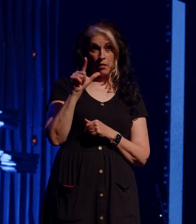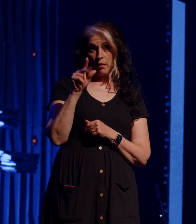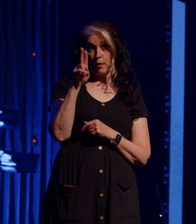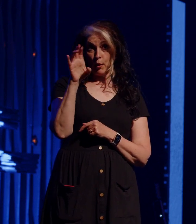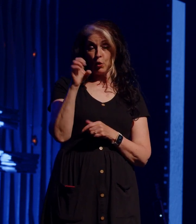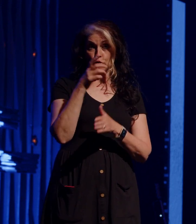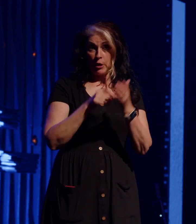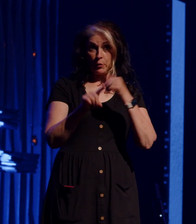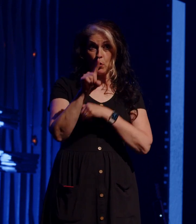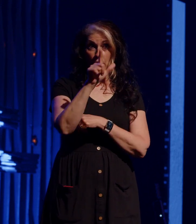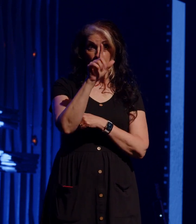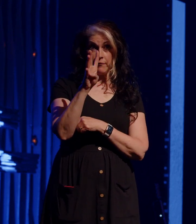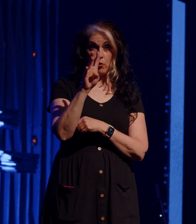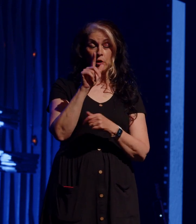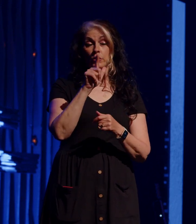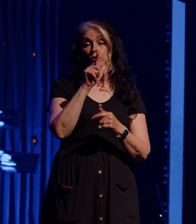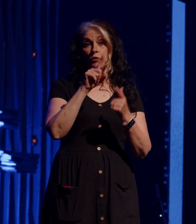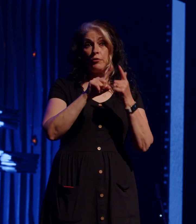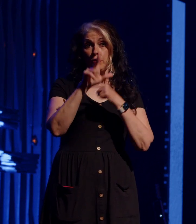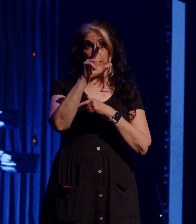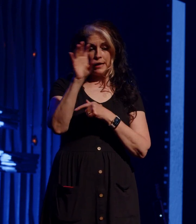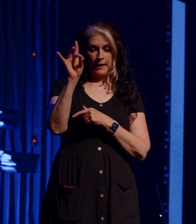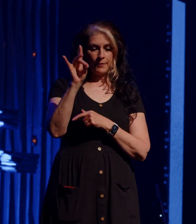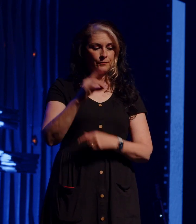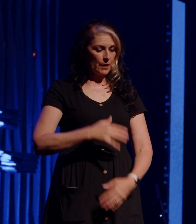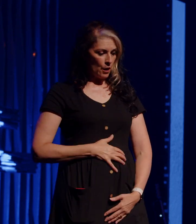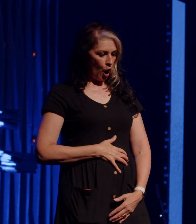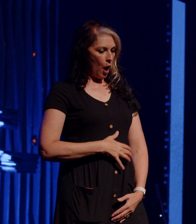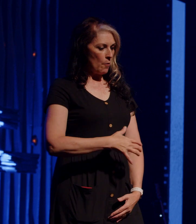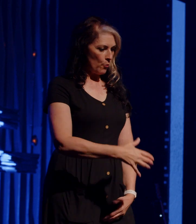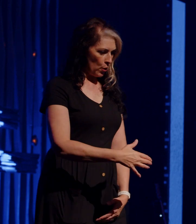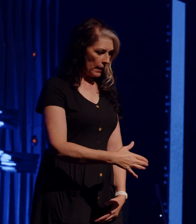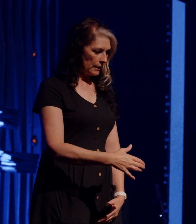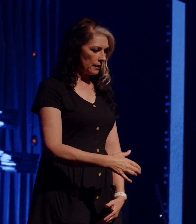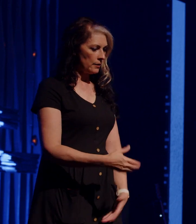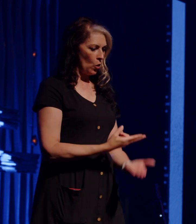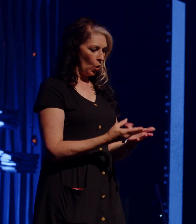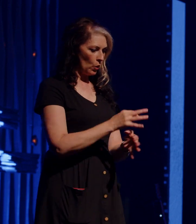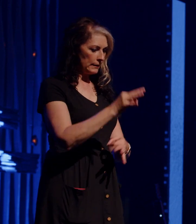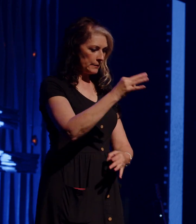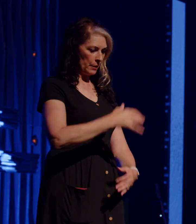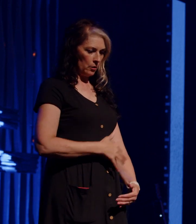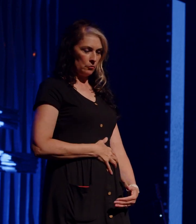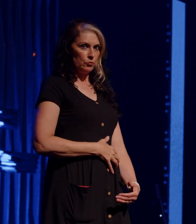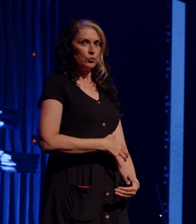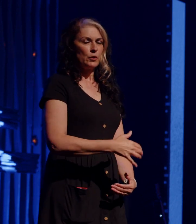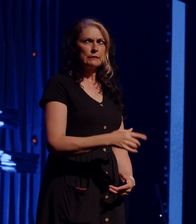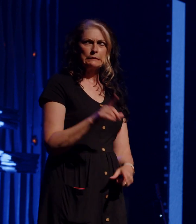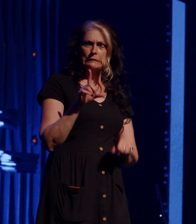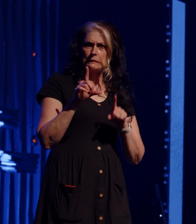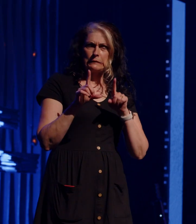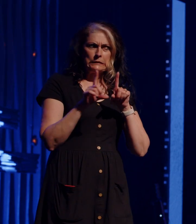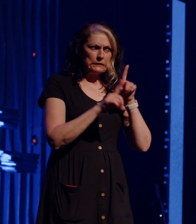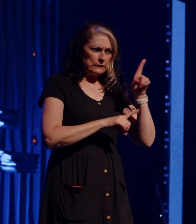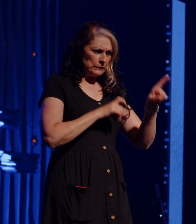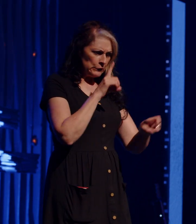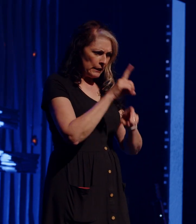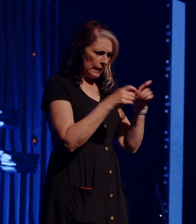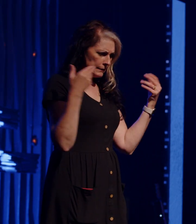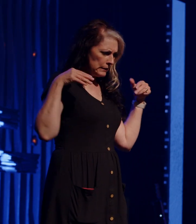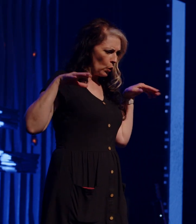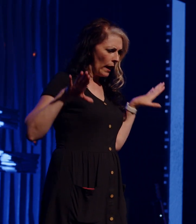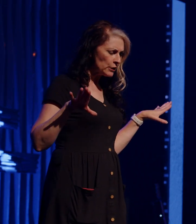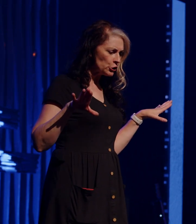38. She has become pregnant. She heard the news. She's pregnant through the Holy Spirit. And she asked the question to the angel in